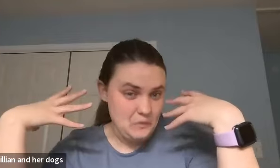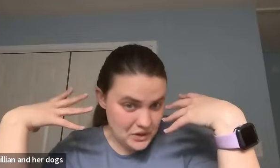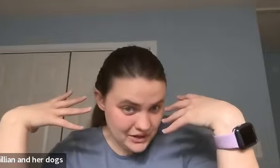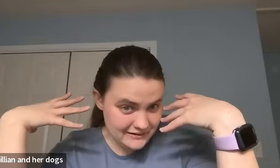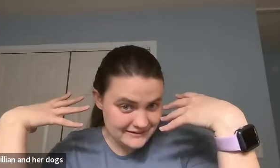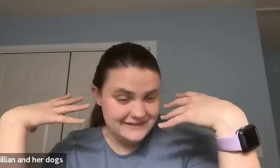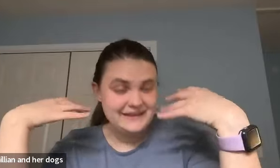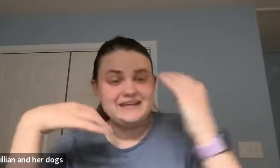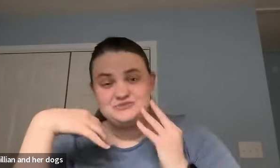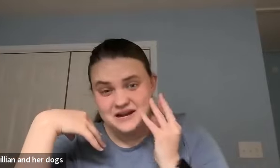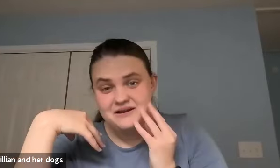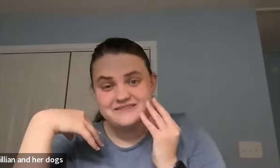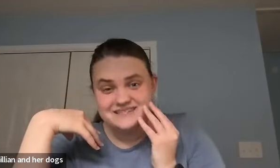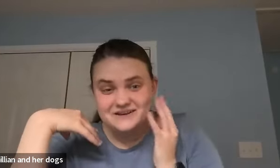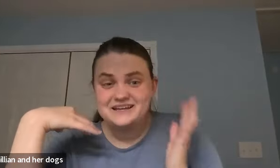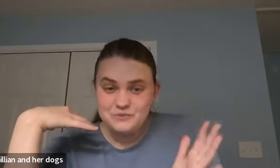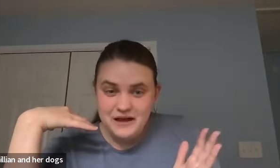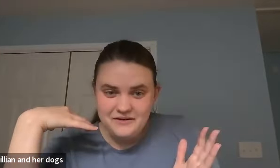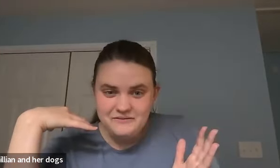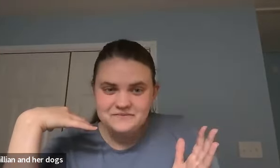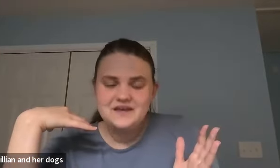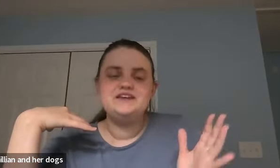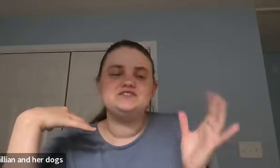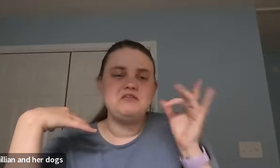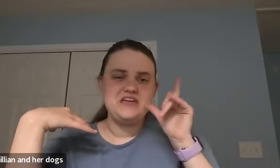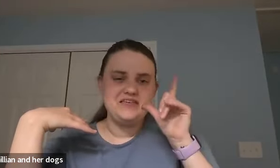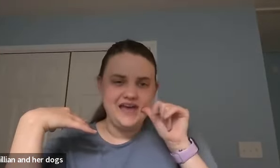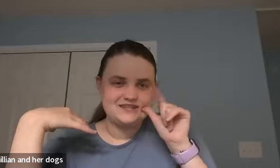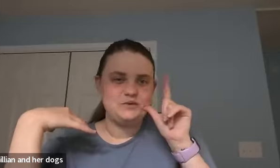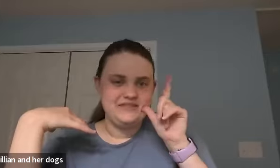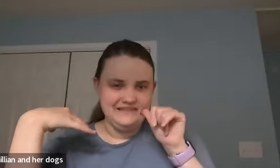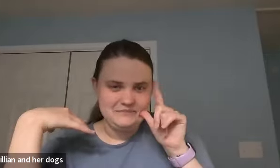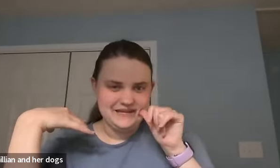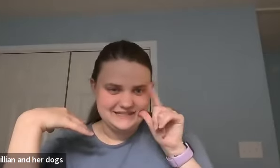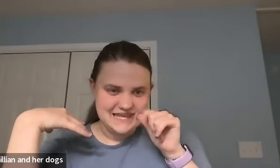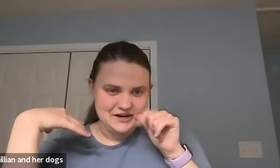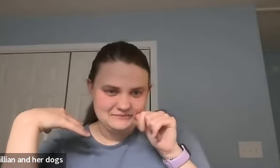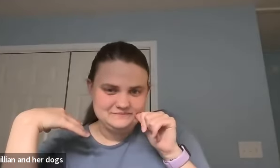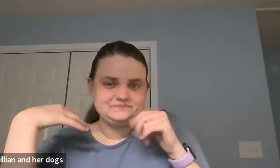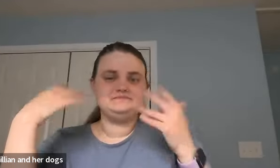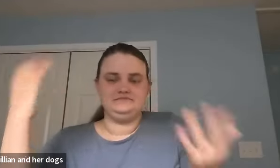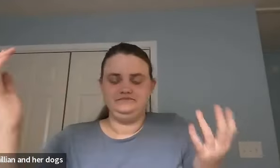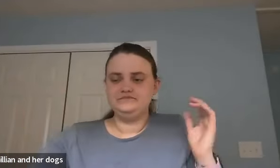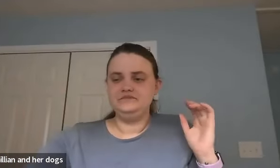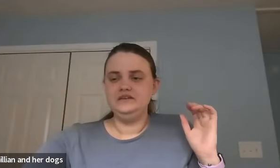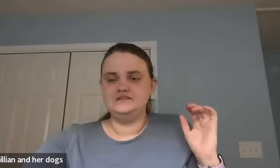sour is right around in this area as well. So I think that's why the lemon is there.